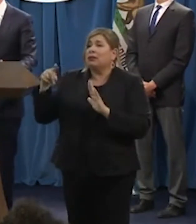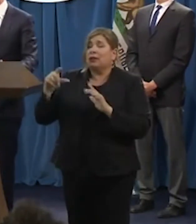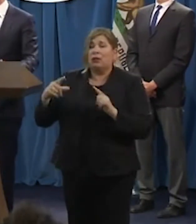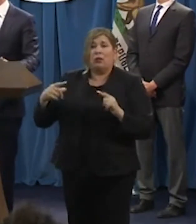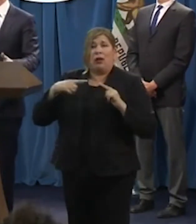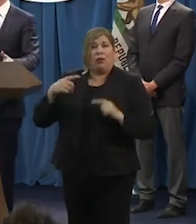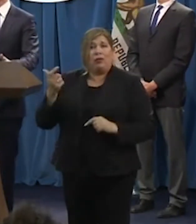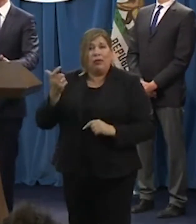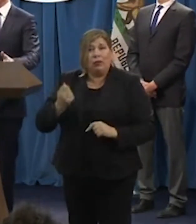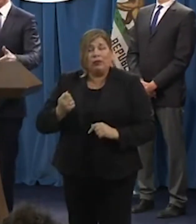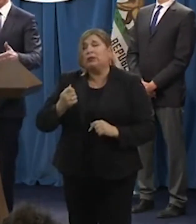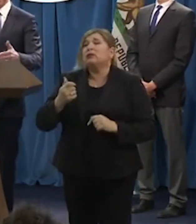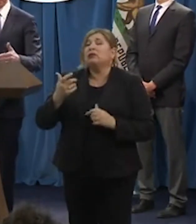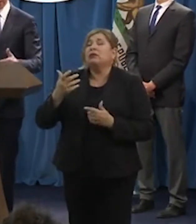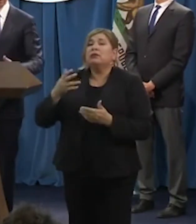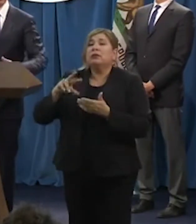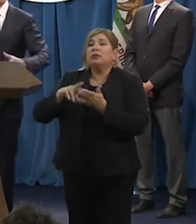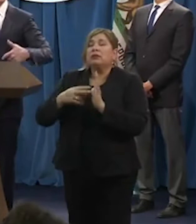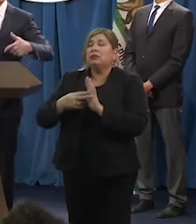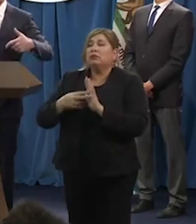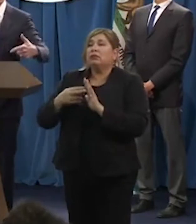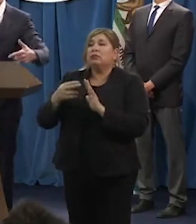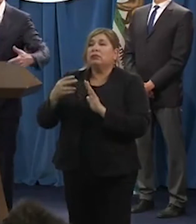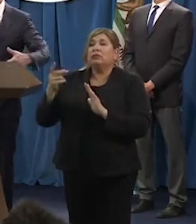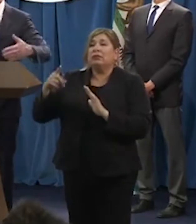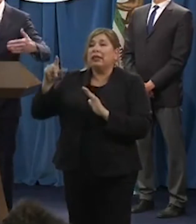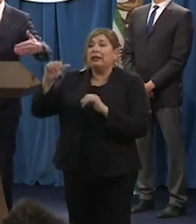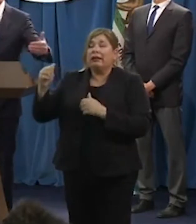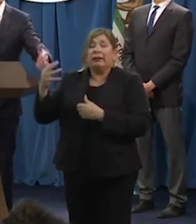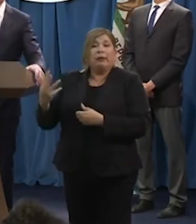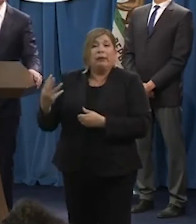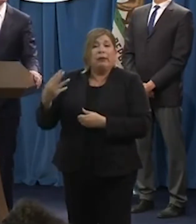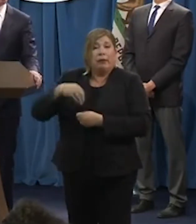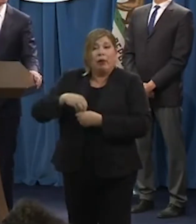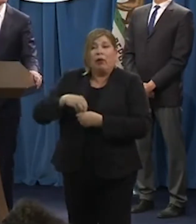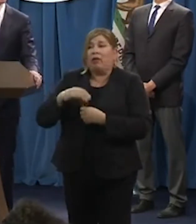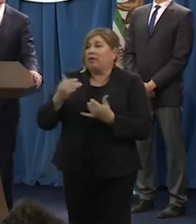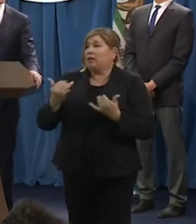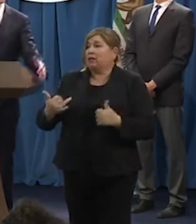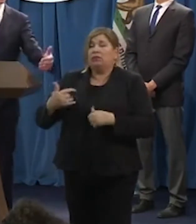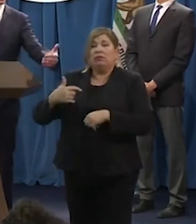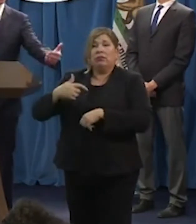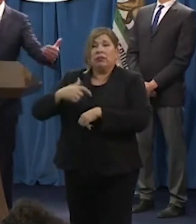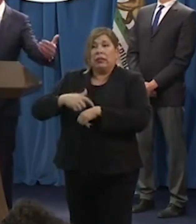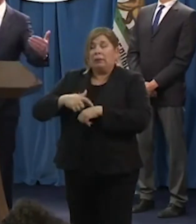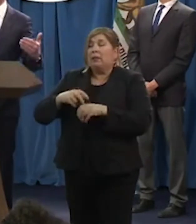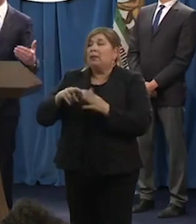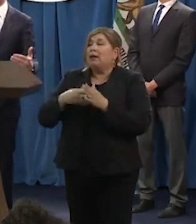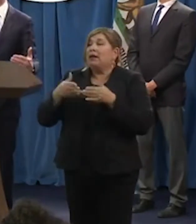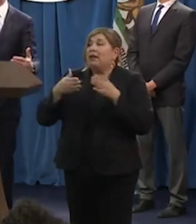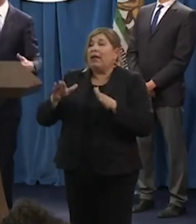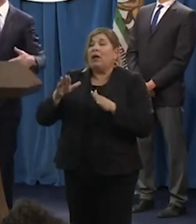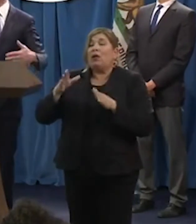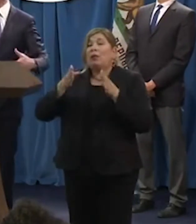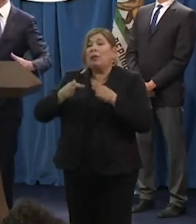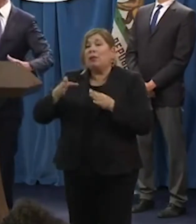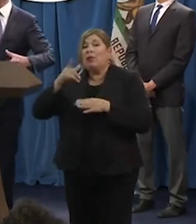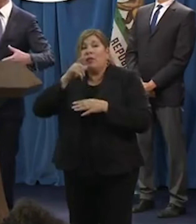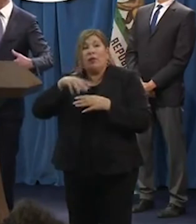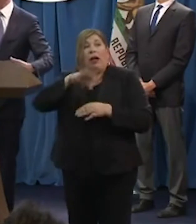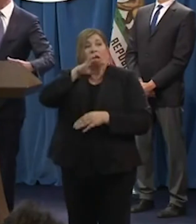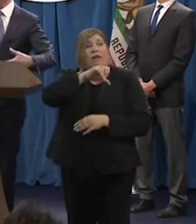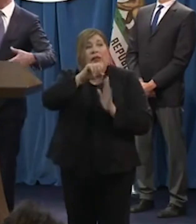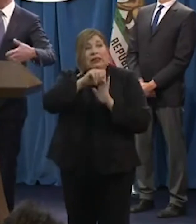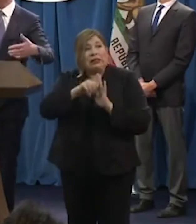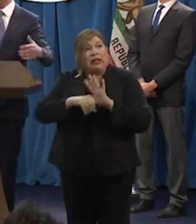annuitants to be part and participatory of this moment and allow folks out of state to come in